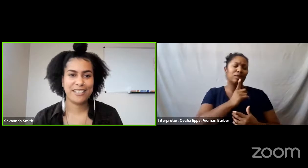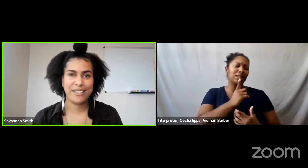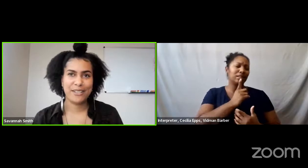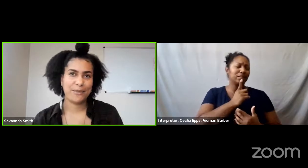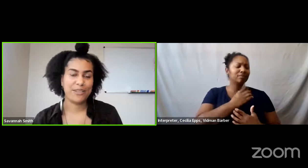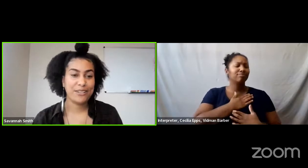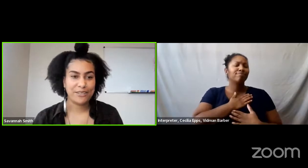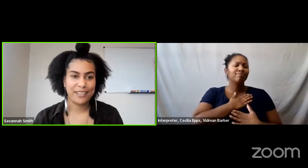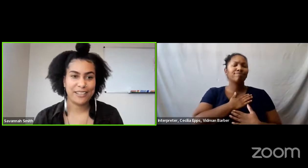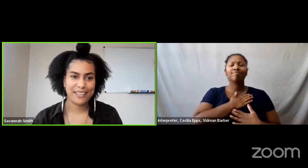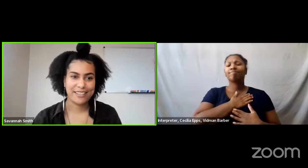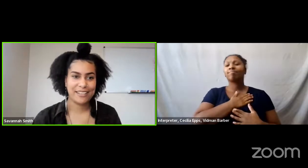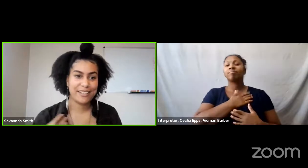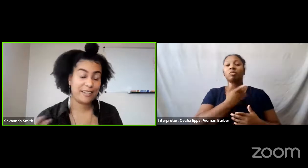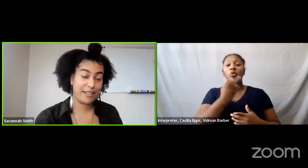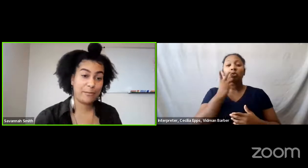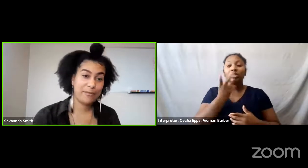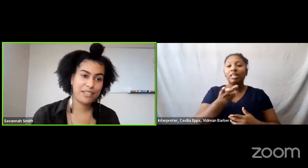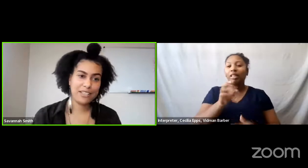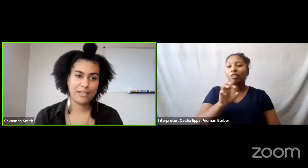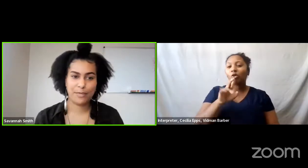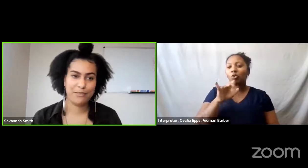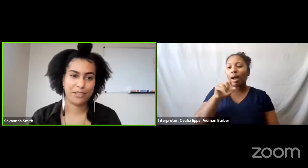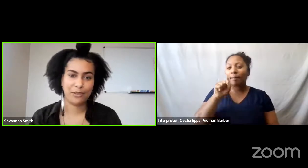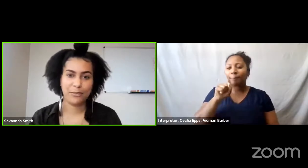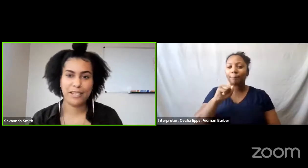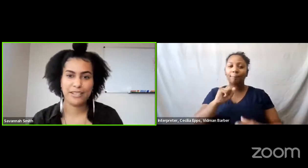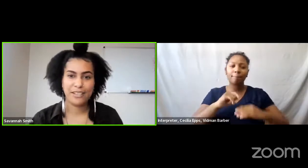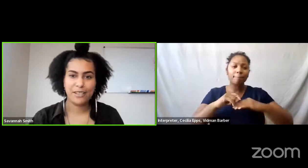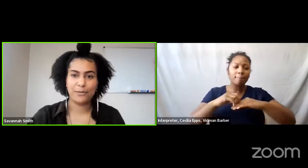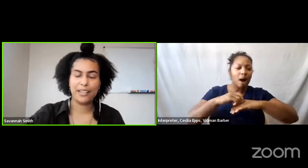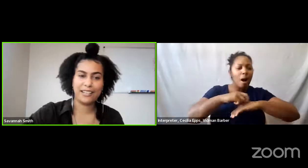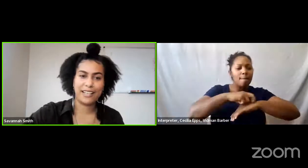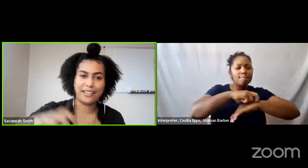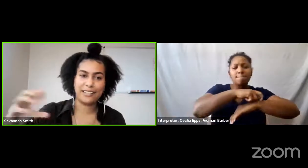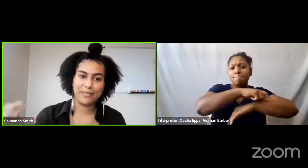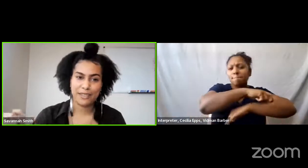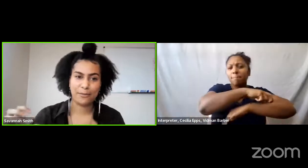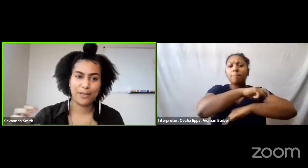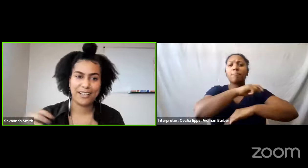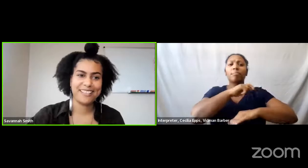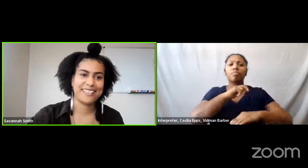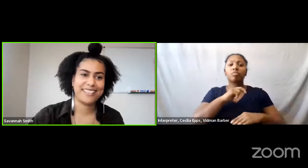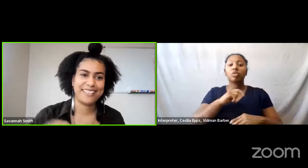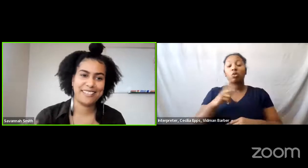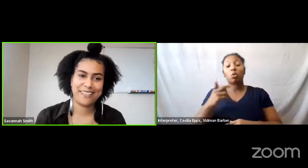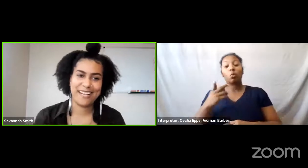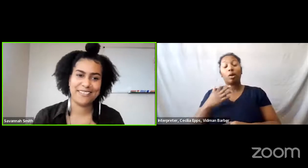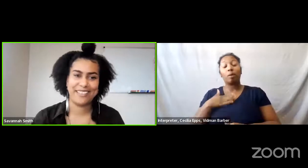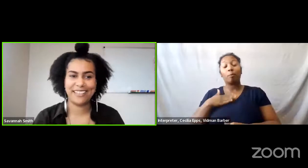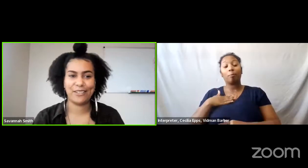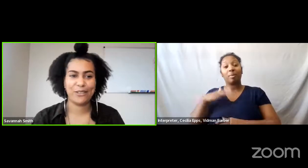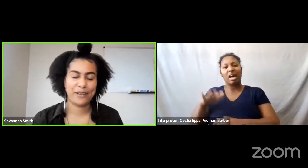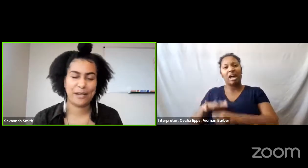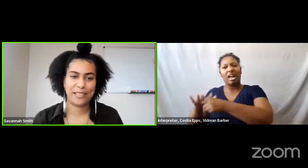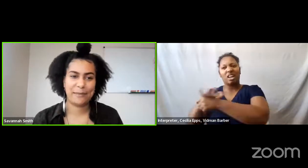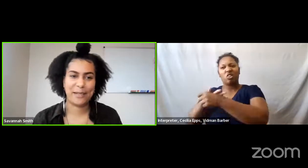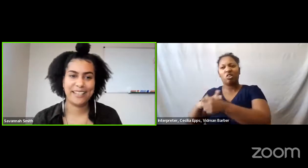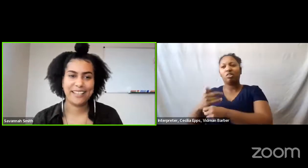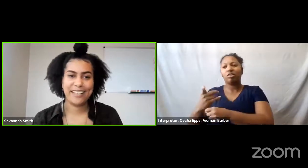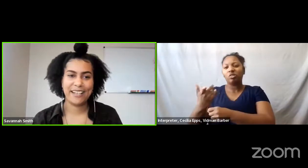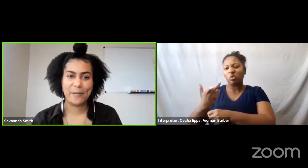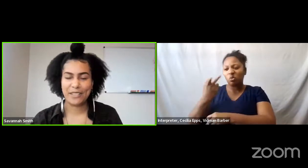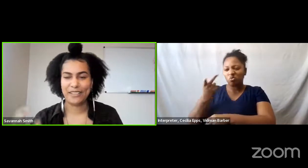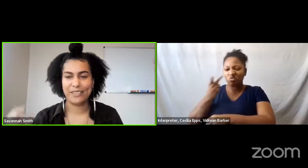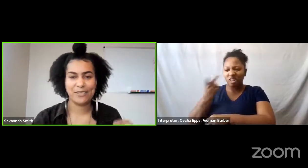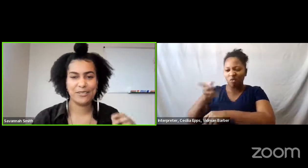the beach was also unique because in my beaches, Pacific Northwest, we got to like lift up rocks to see the little crabs and then they all go scrambling.